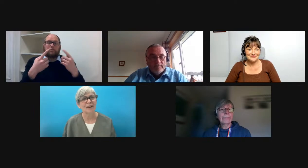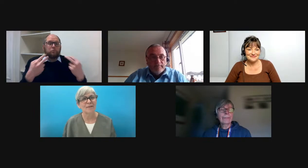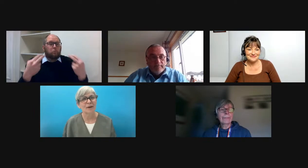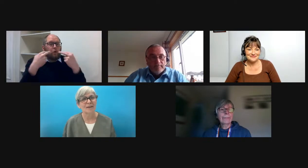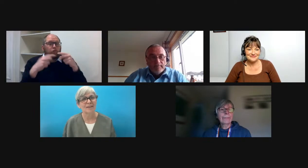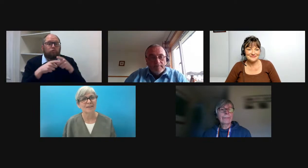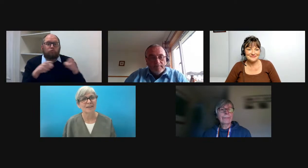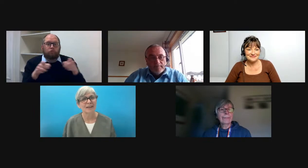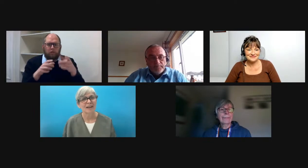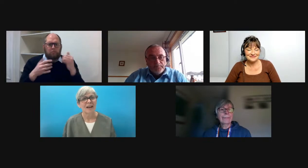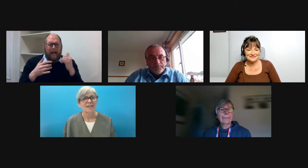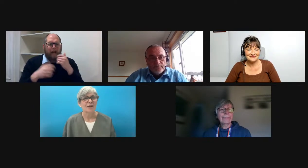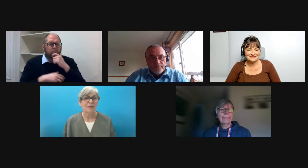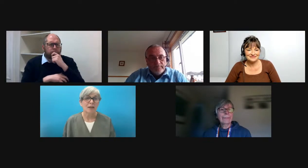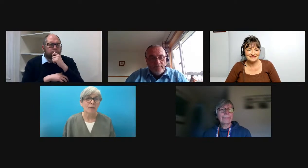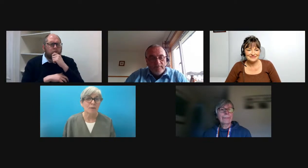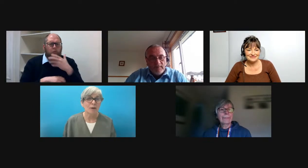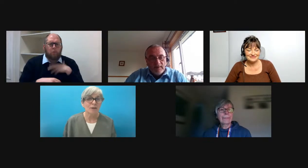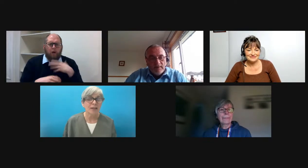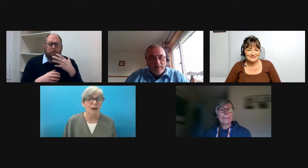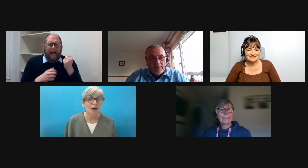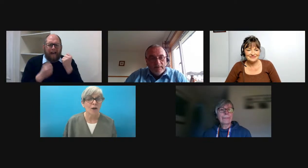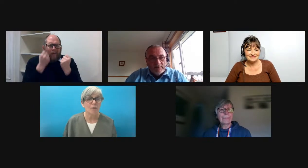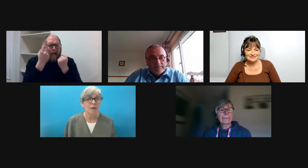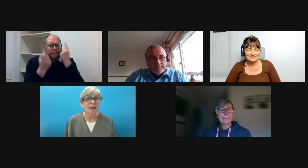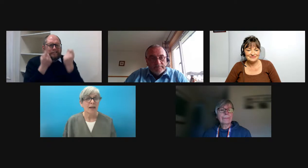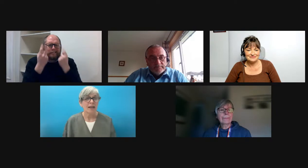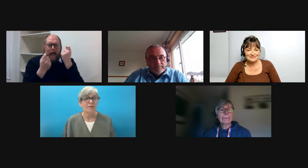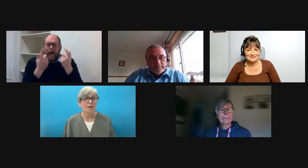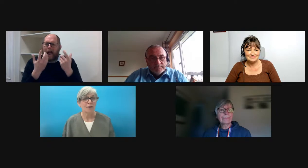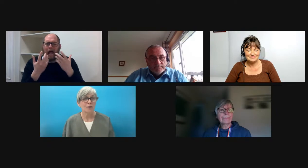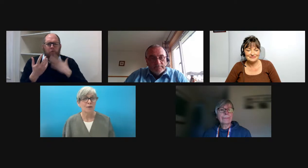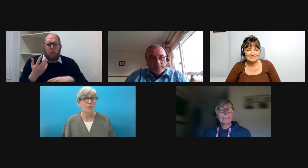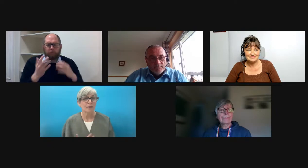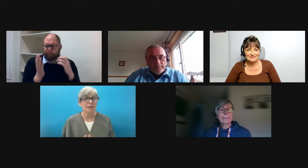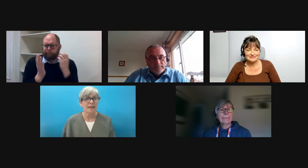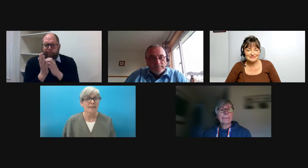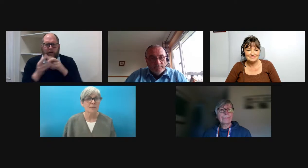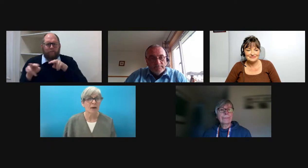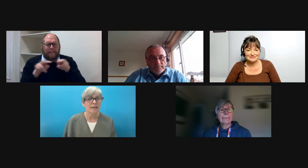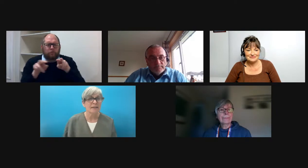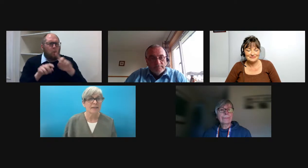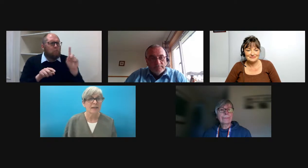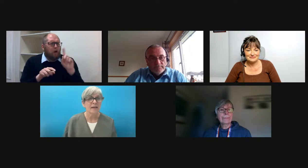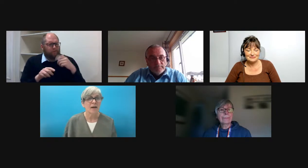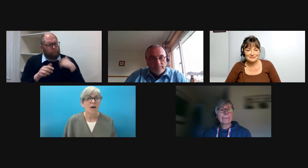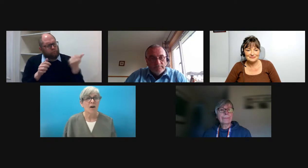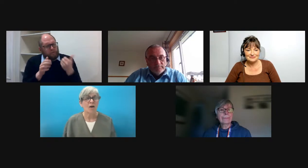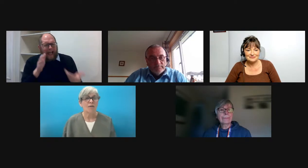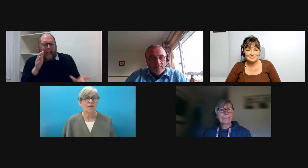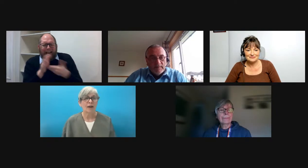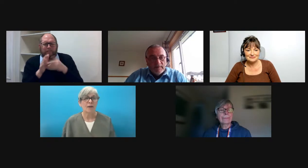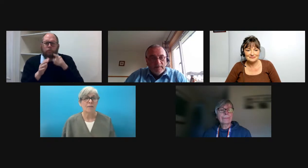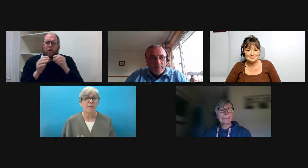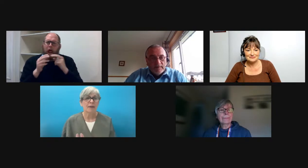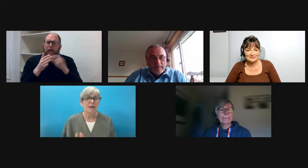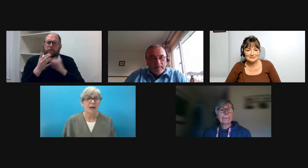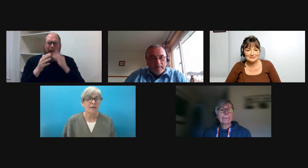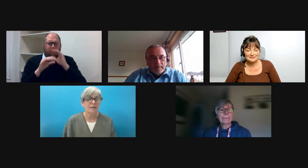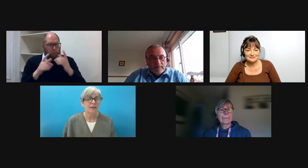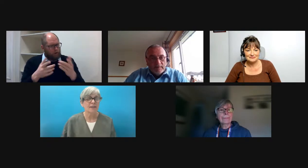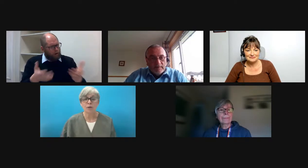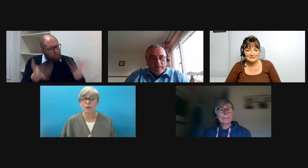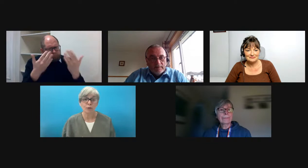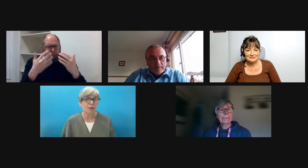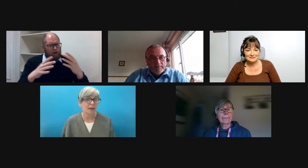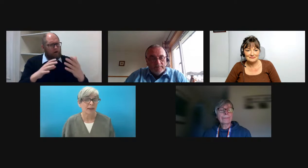Thank you very much. So for anybody watching at home, if you want to get some idea of the kind